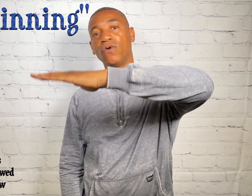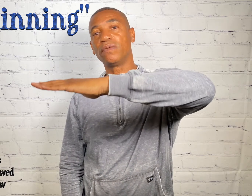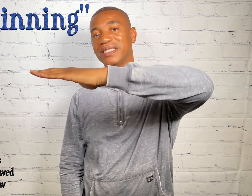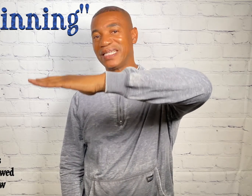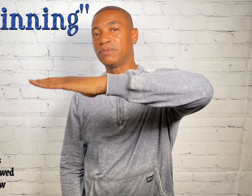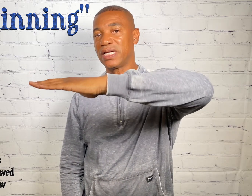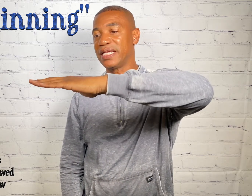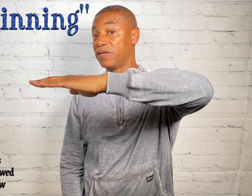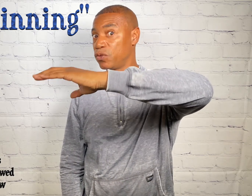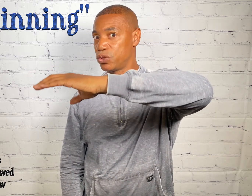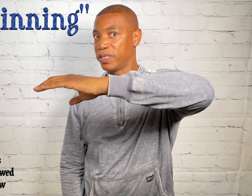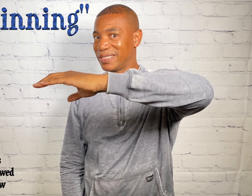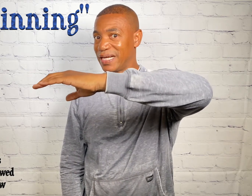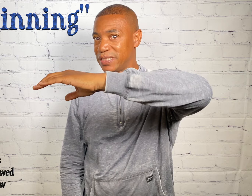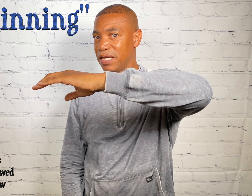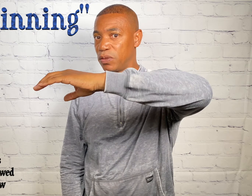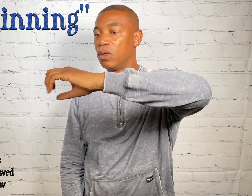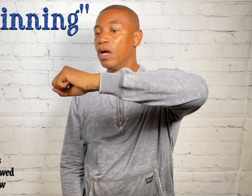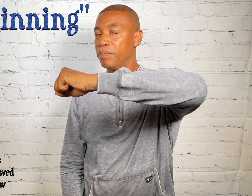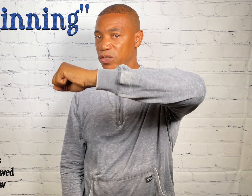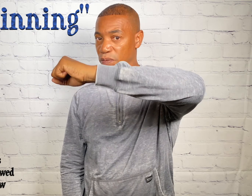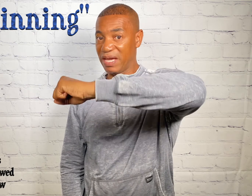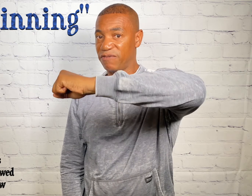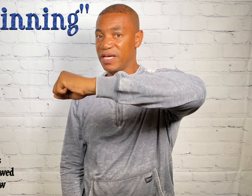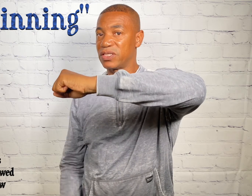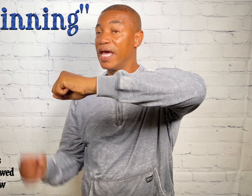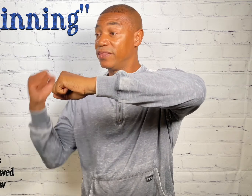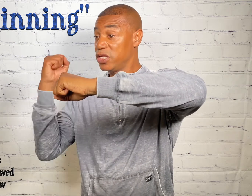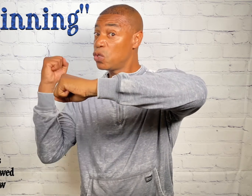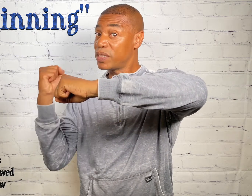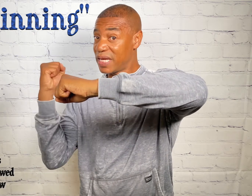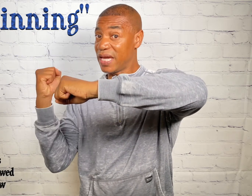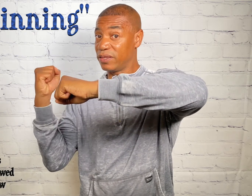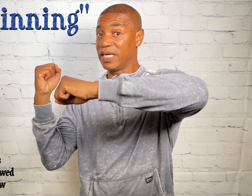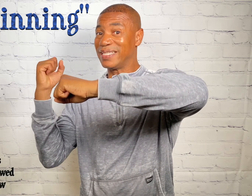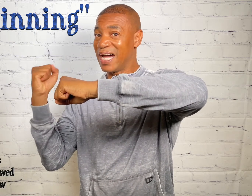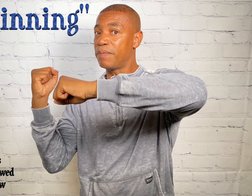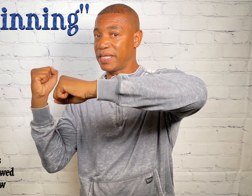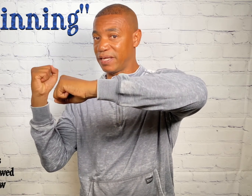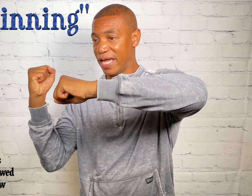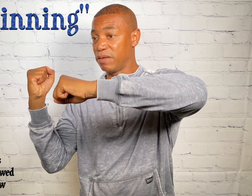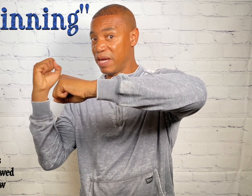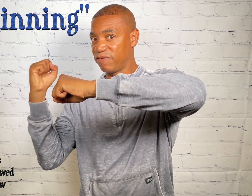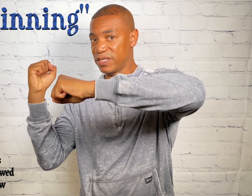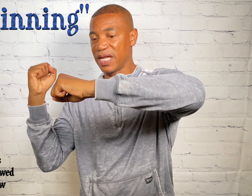form the same sign as if you were doing the sign table, but you would make a fist. Then you would take the dominant hand, make a fist out of